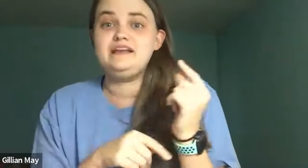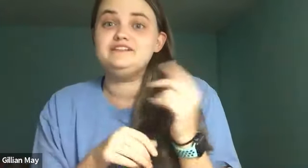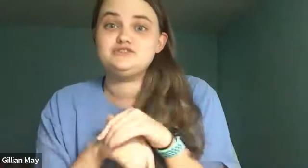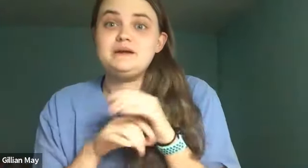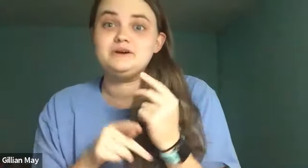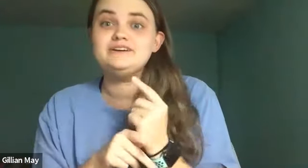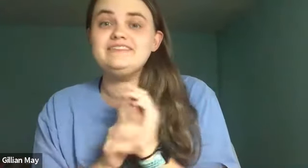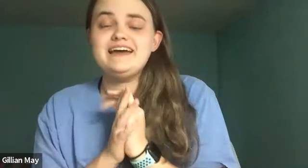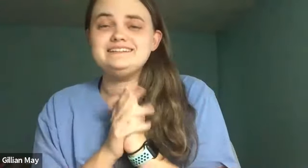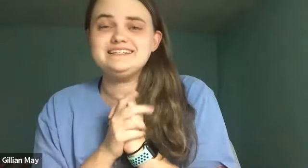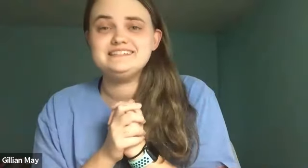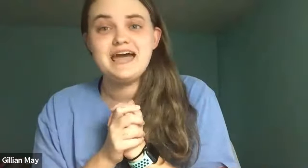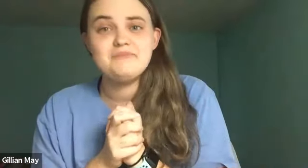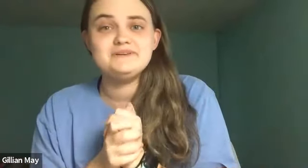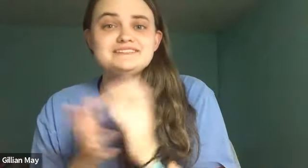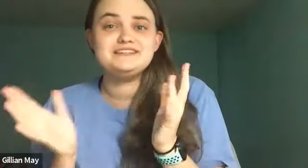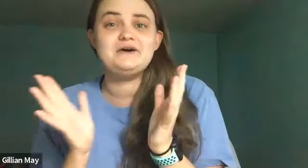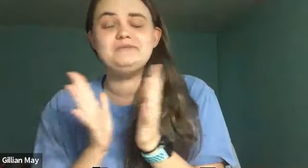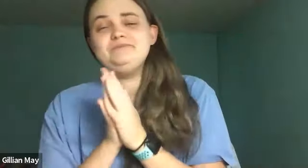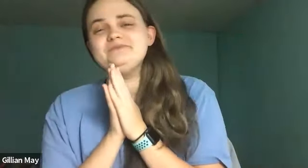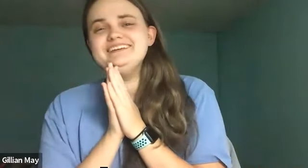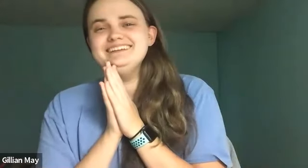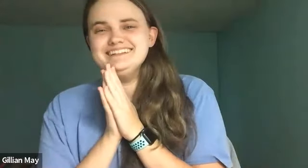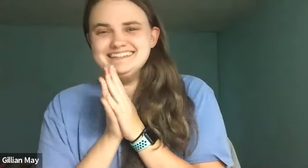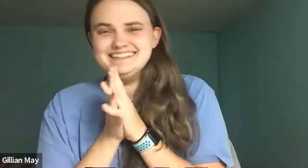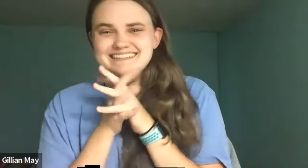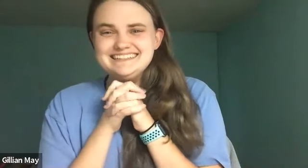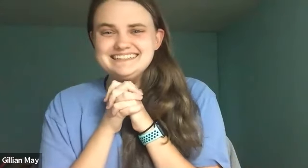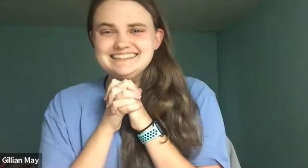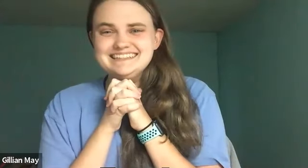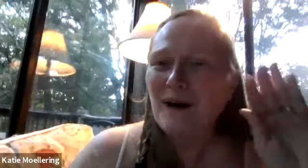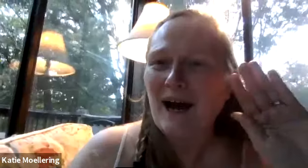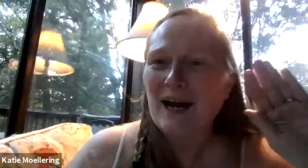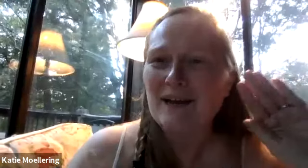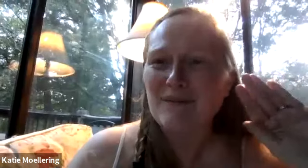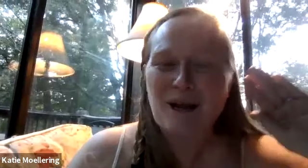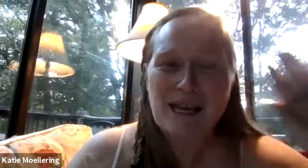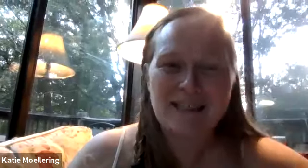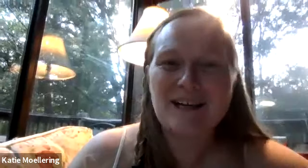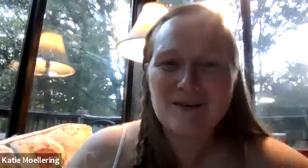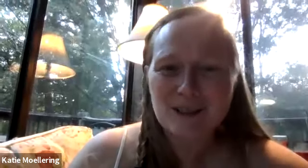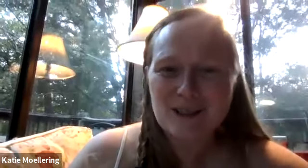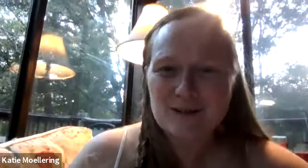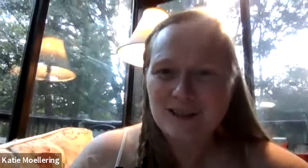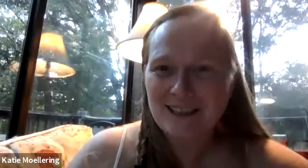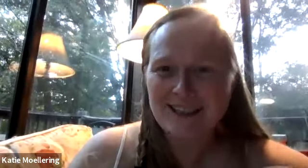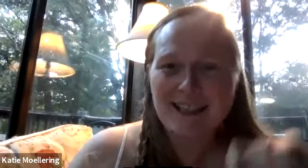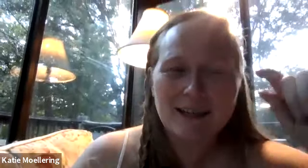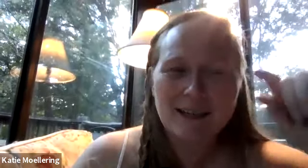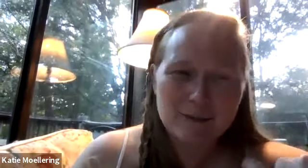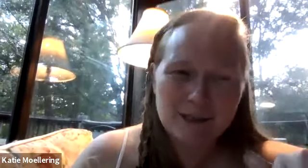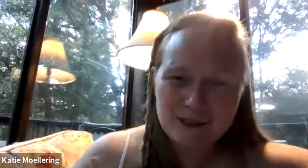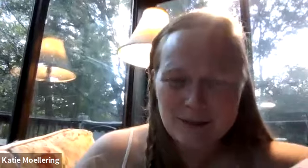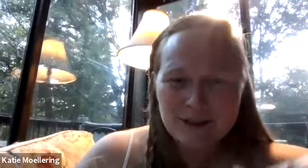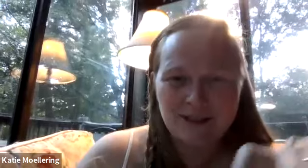English grammar. That tends to happen. So, okay, well, I will hand it over to you, Gillian. I am going to turn my screen